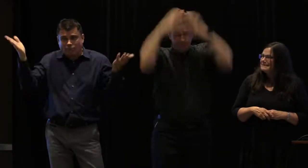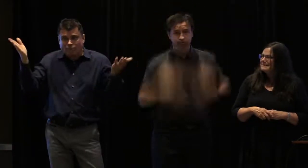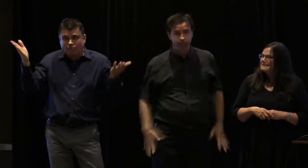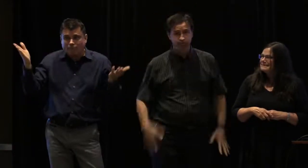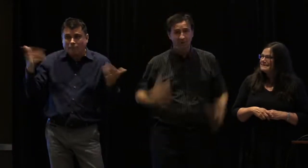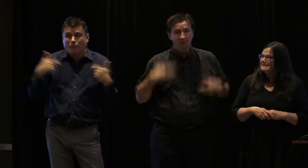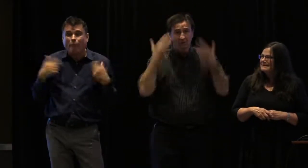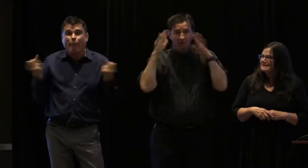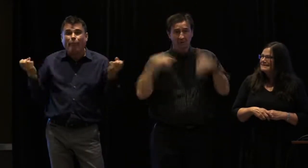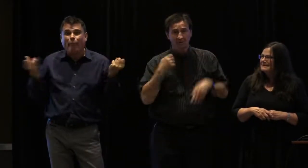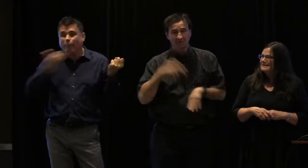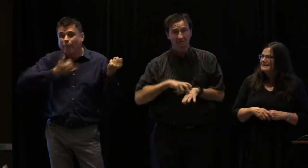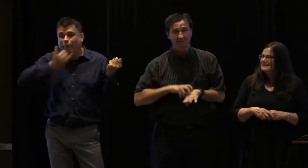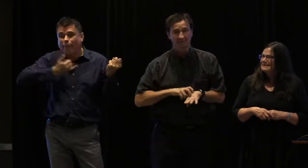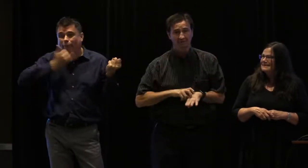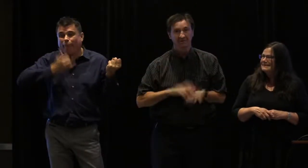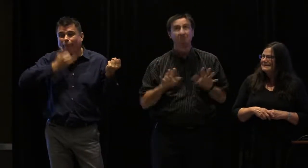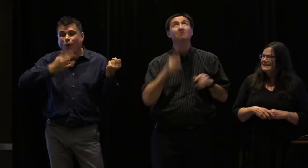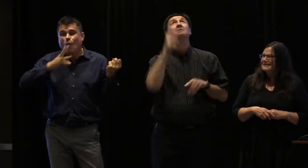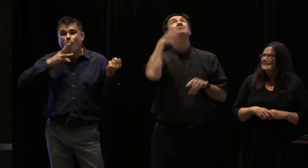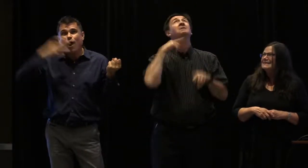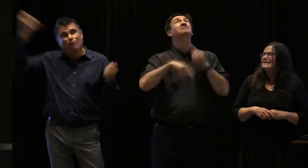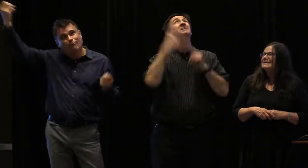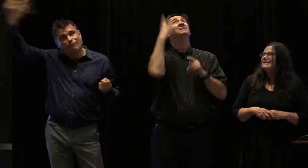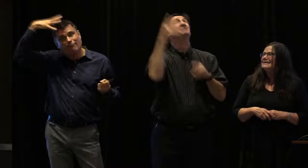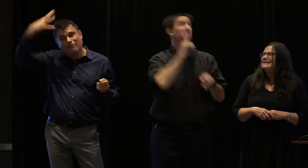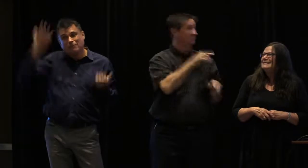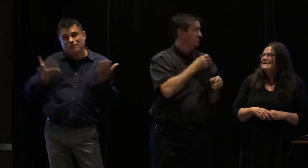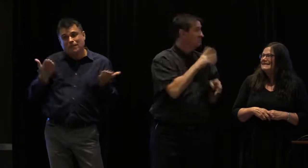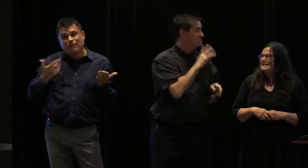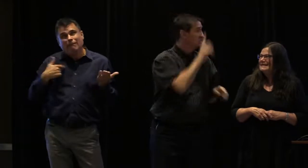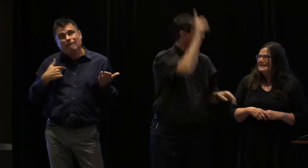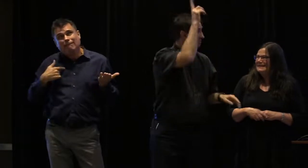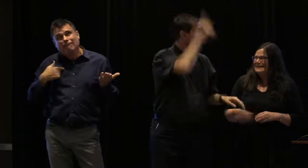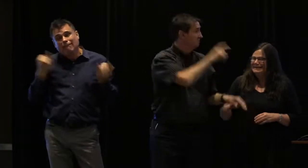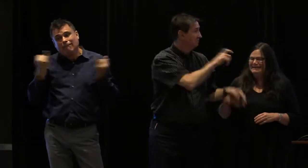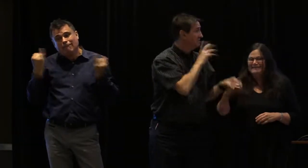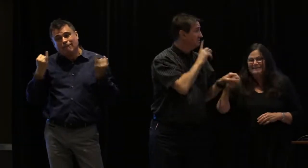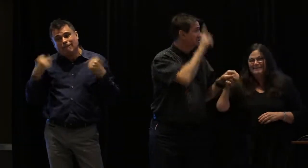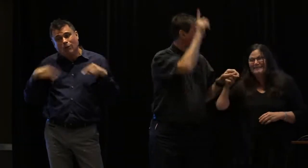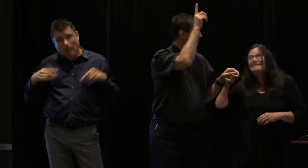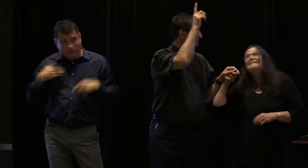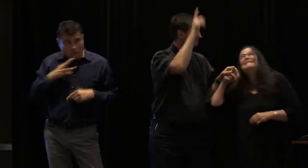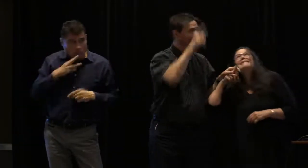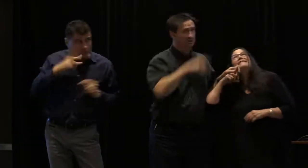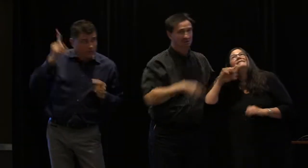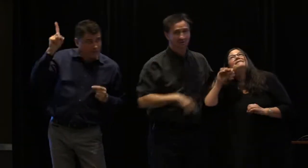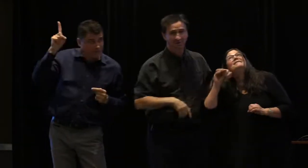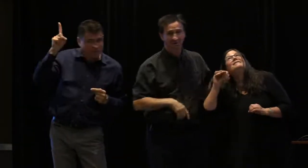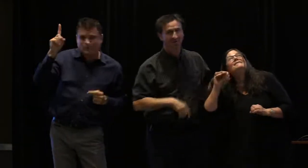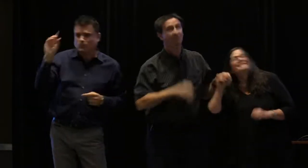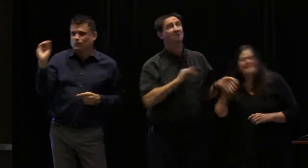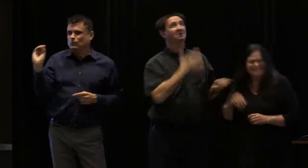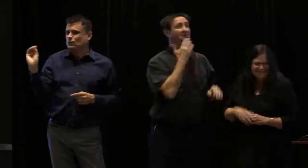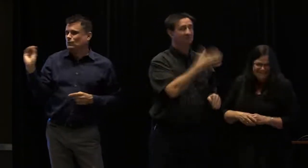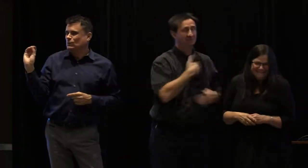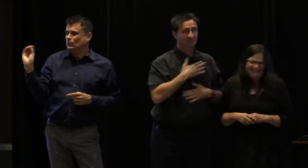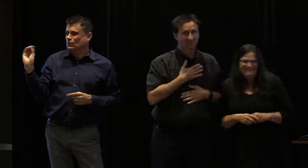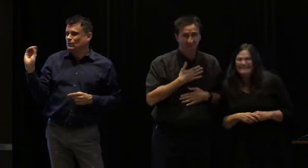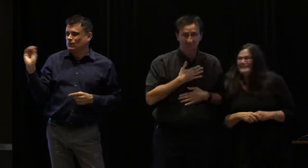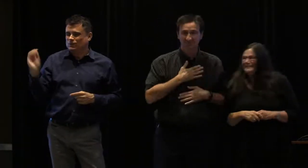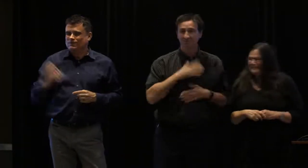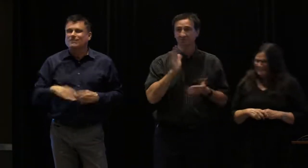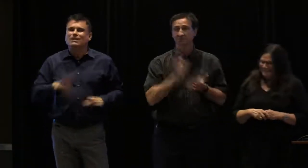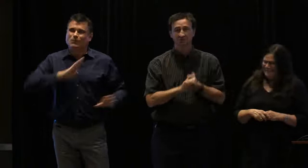don't know which way is up. pretty sure it's raining up there, isn't it? The water pit's